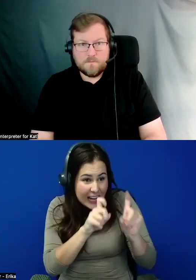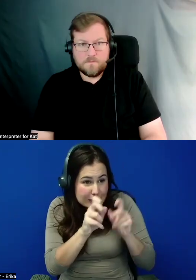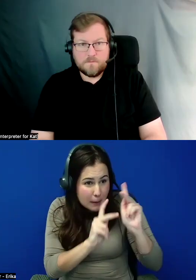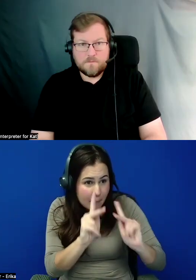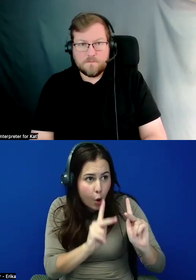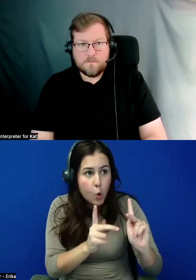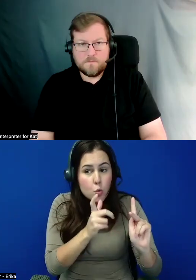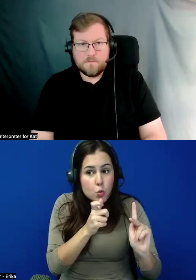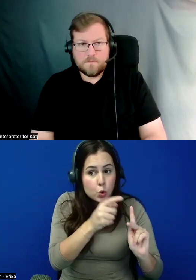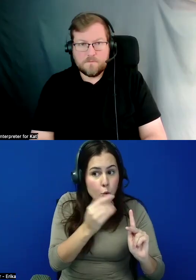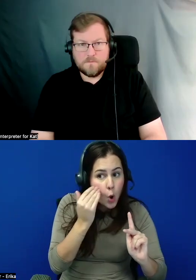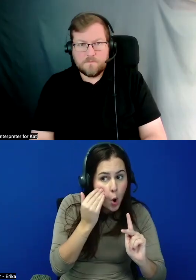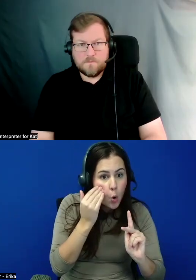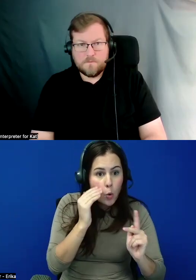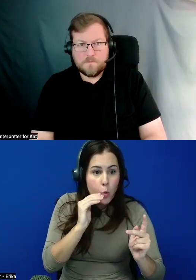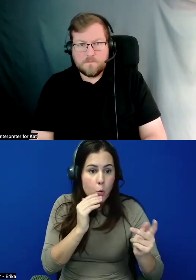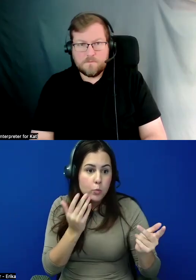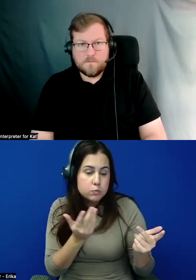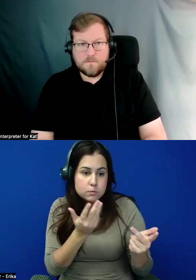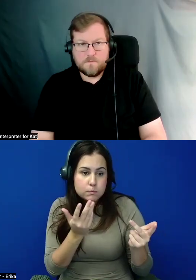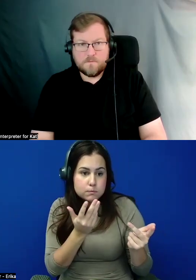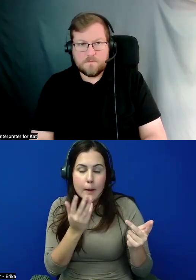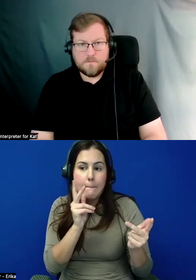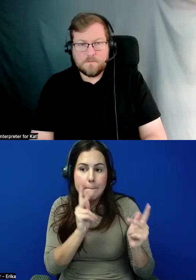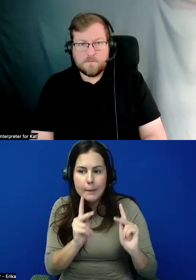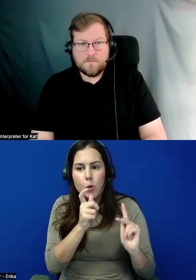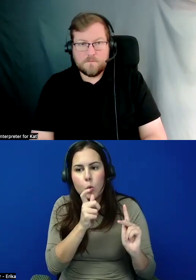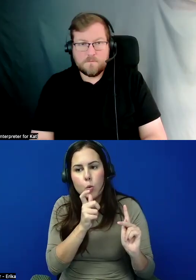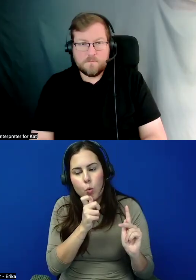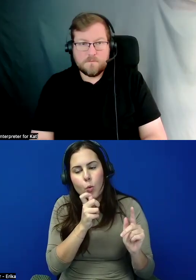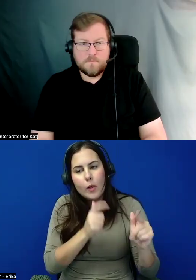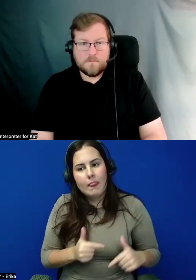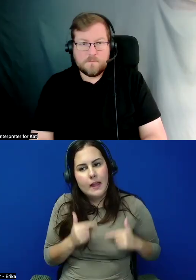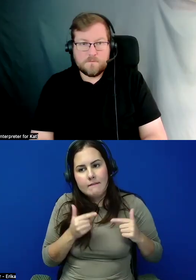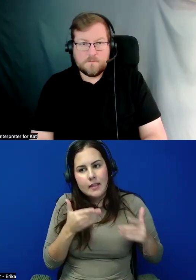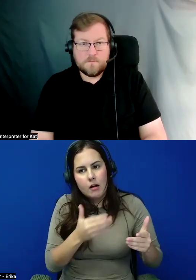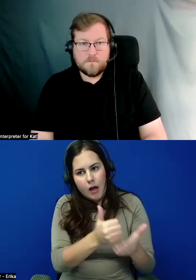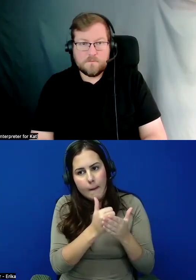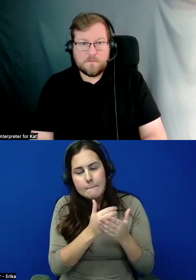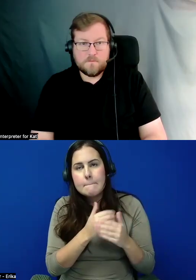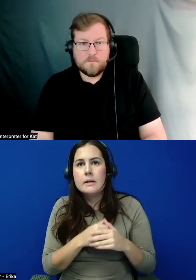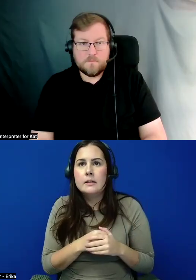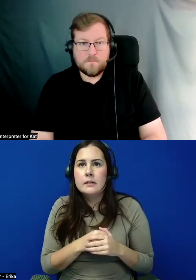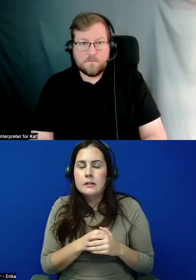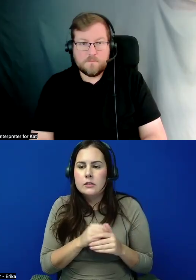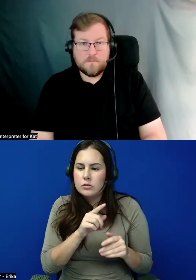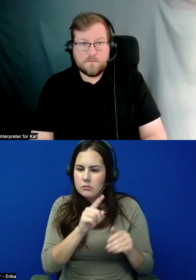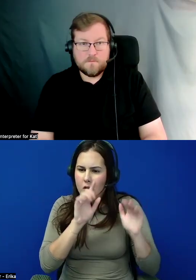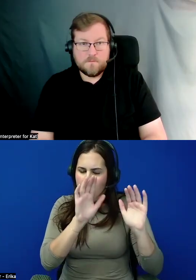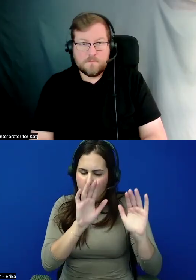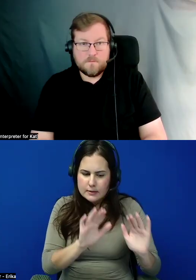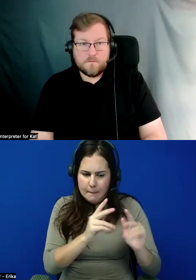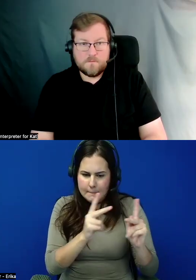had, um, locals who were helping us out. There's this great place, the Amazon Eco Lodge, it was called.